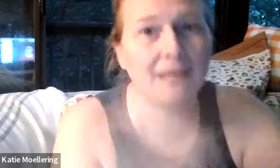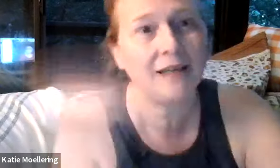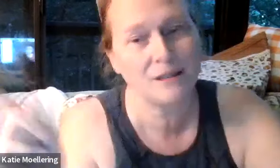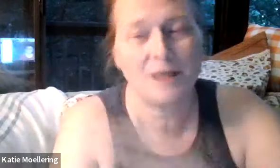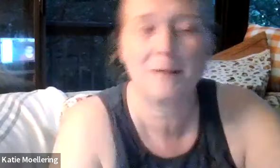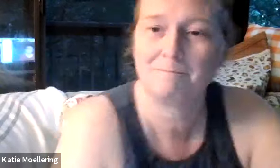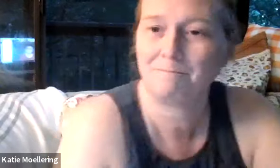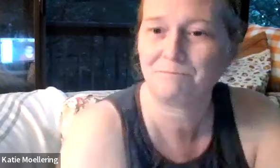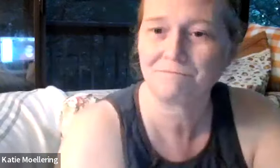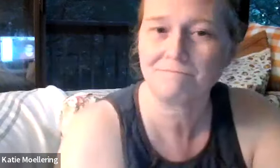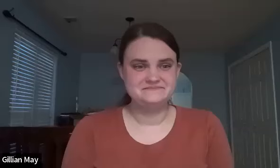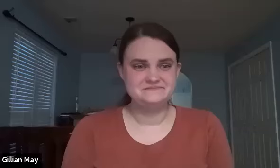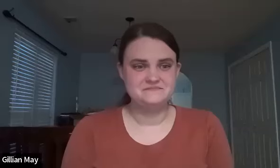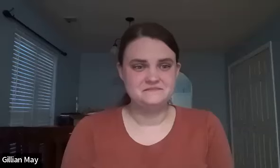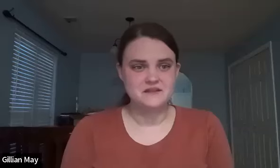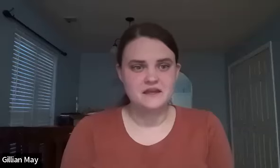next week. Mm-hmm. Okay.